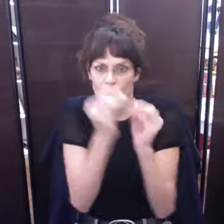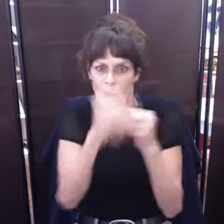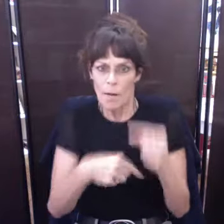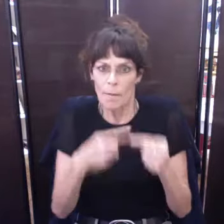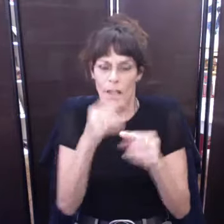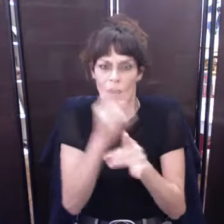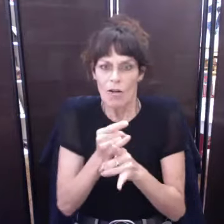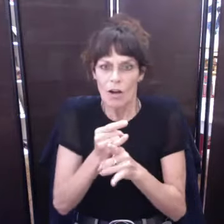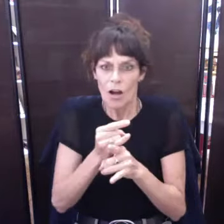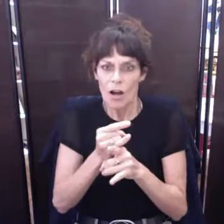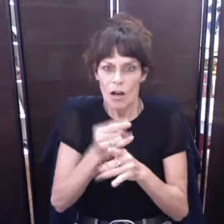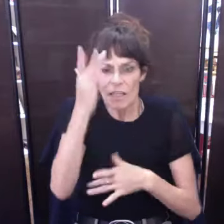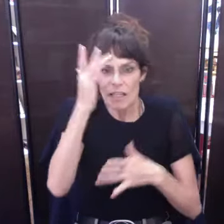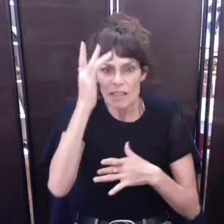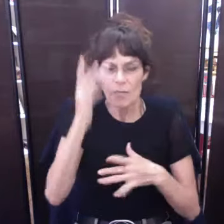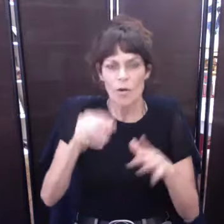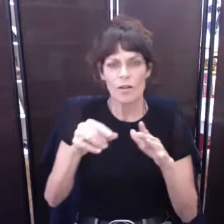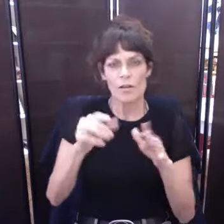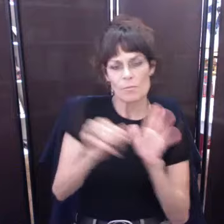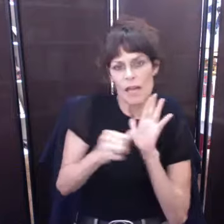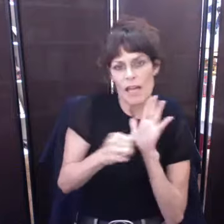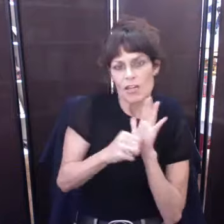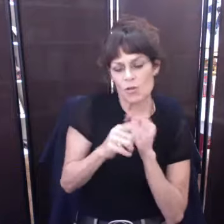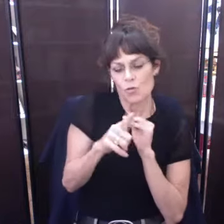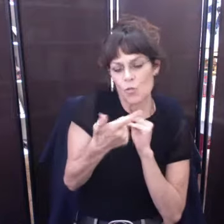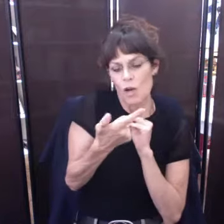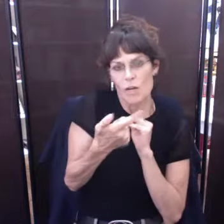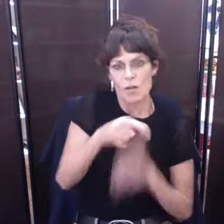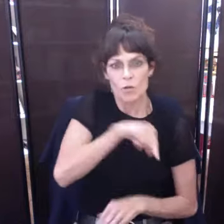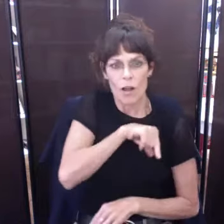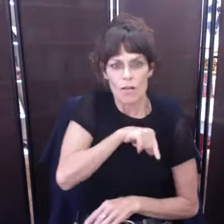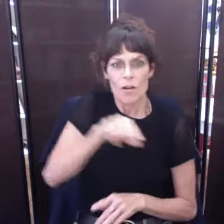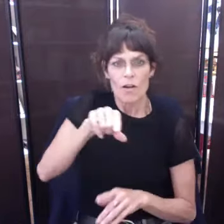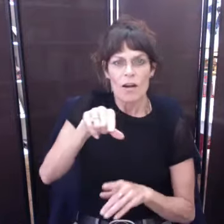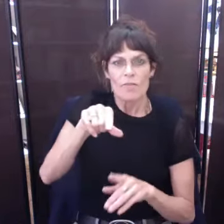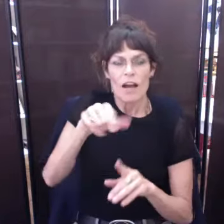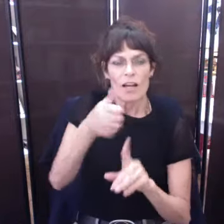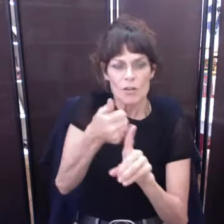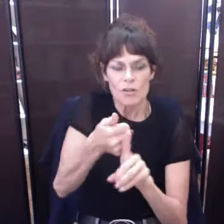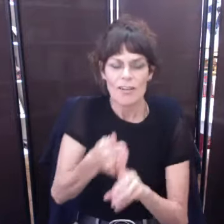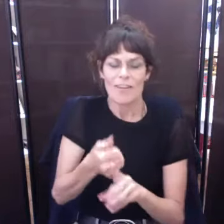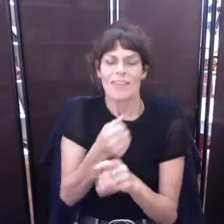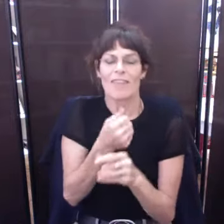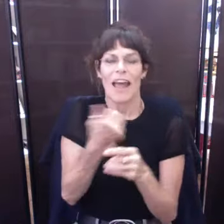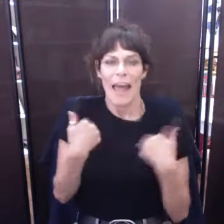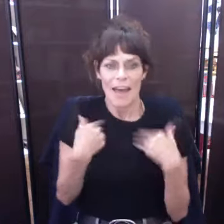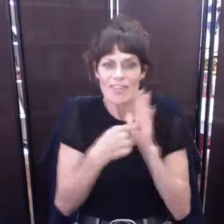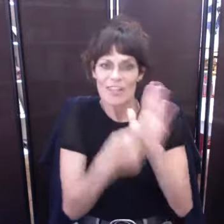the qualifier on page 21, if I have those symptoms, the thing that I love more than anything about Alcoholics Anonymous is